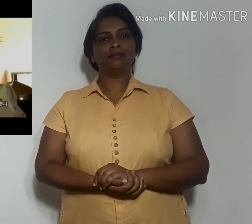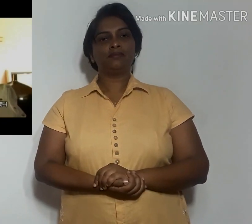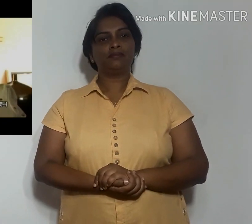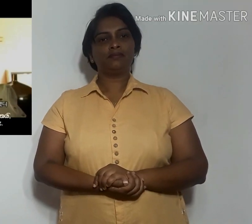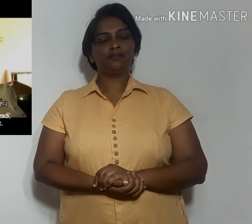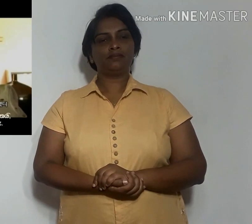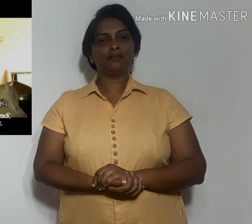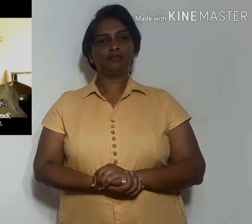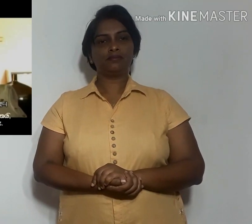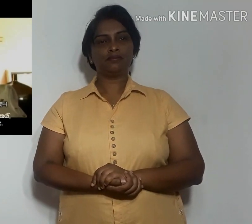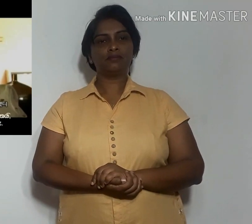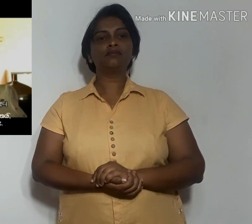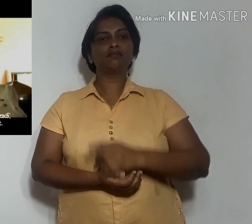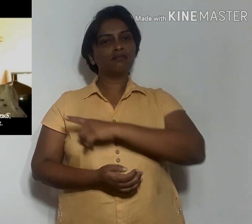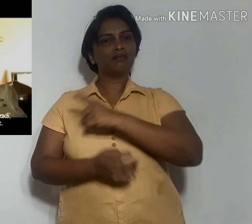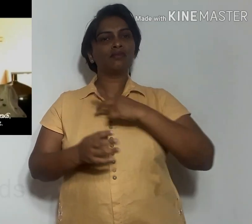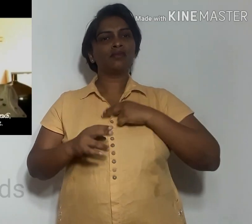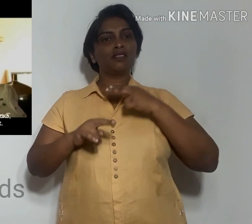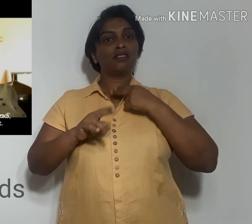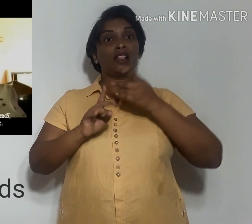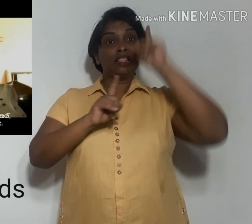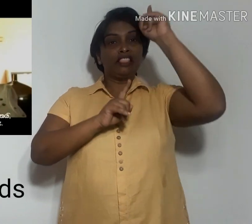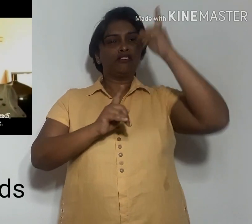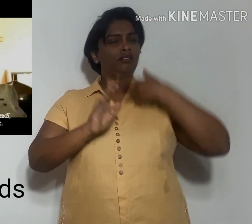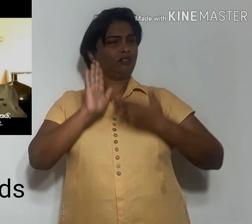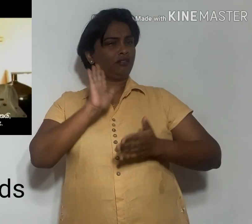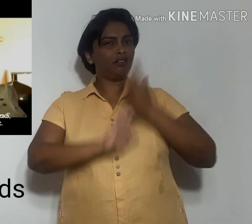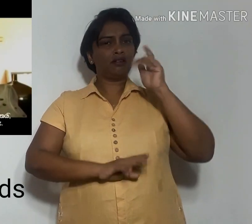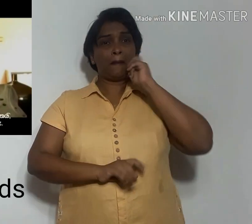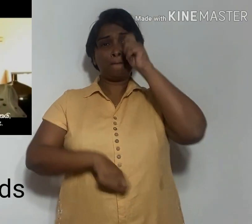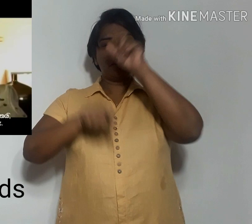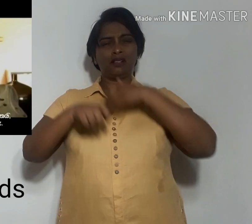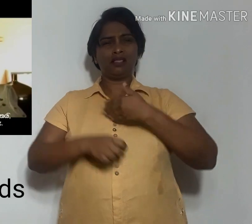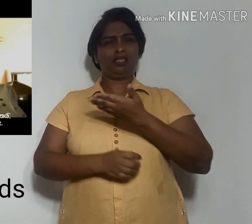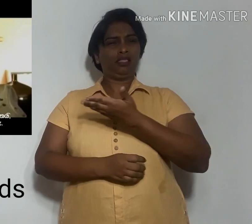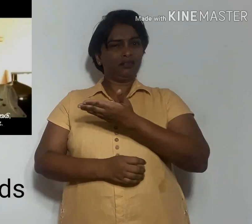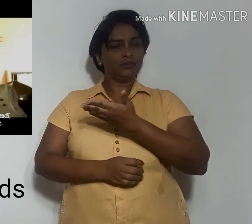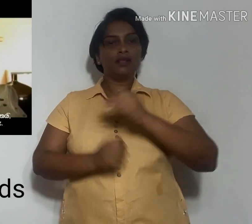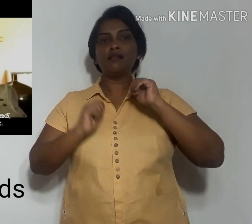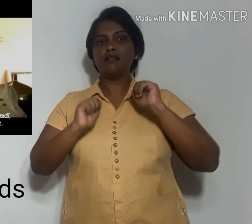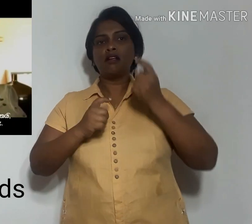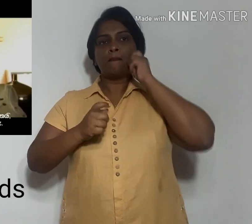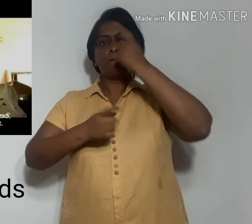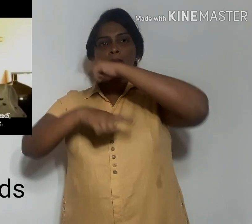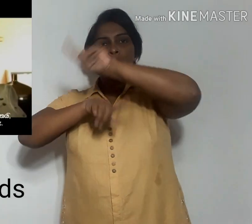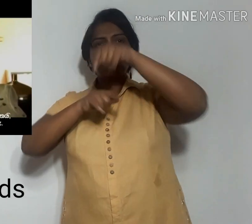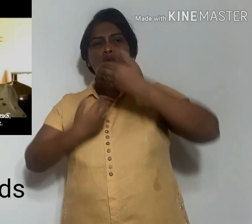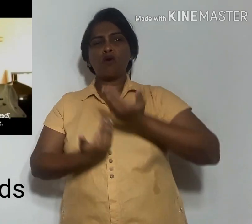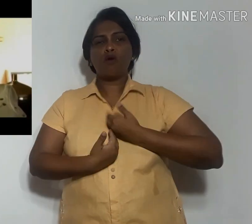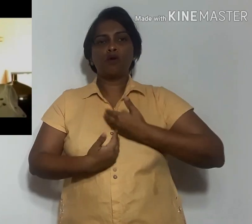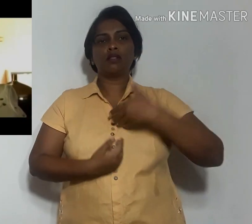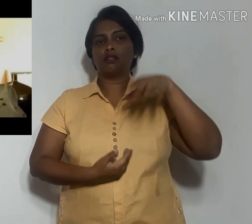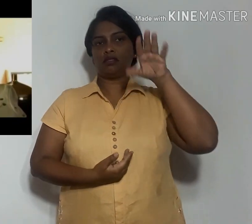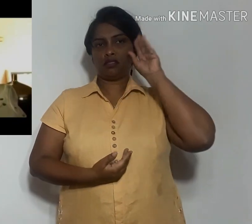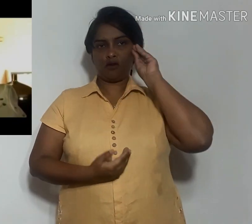Bitterness as well, anger towards God, bitterness towards people because they don't understand.